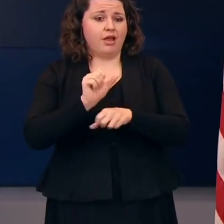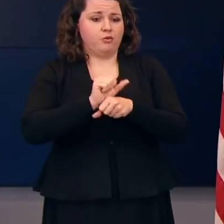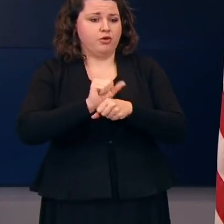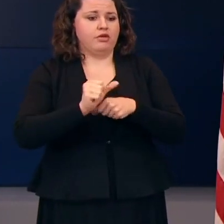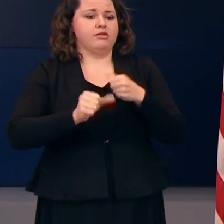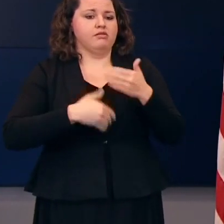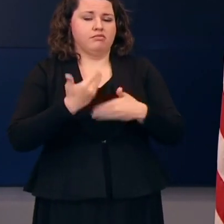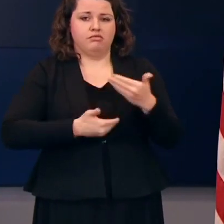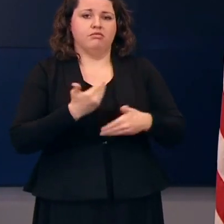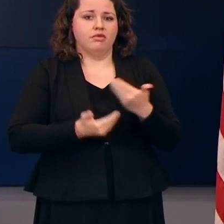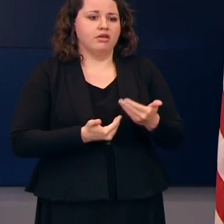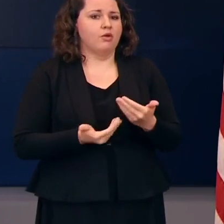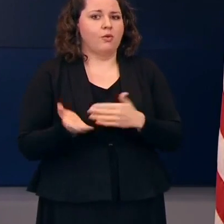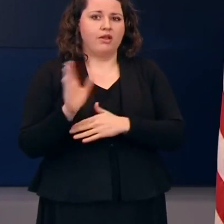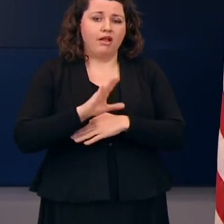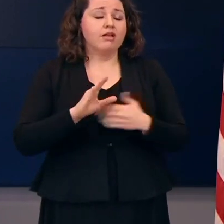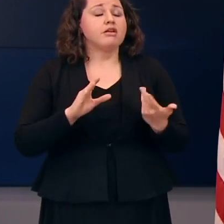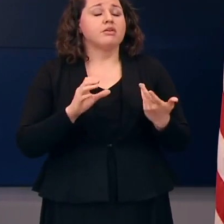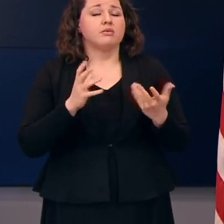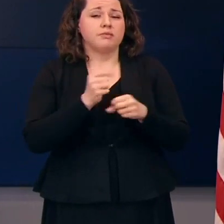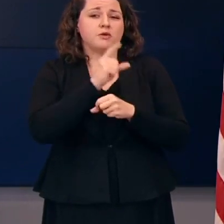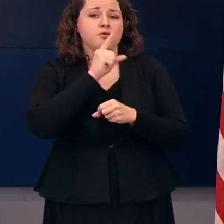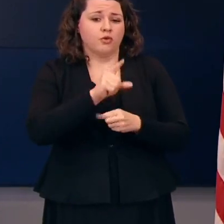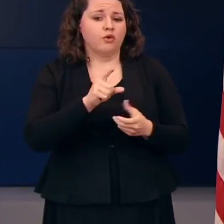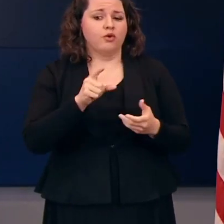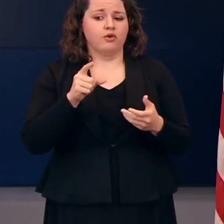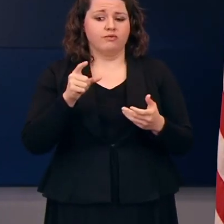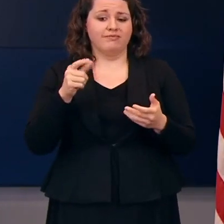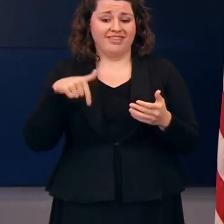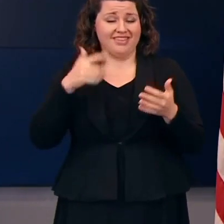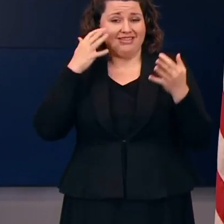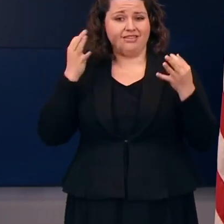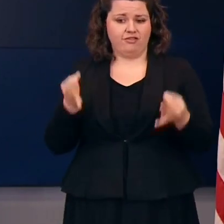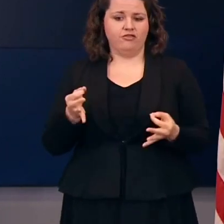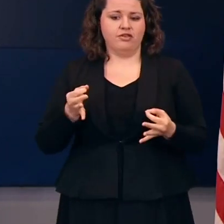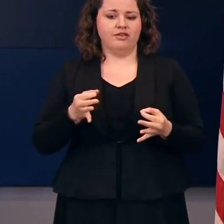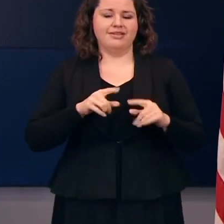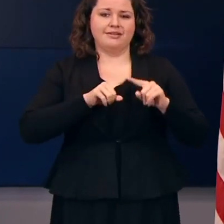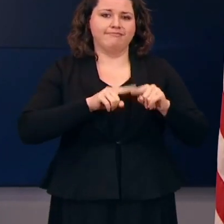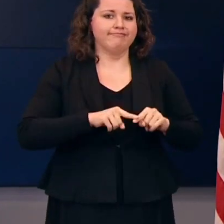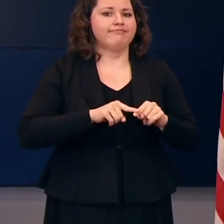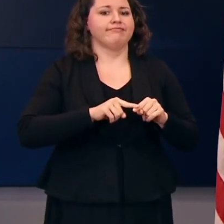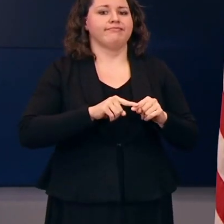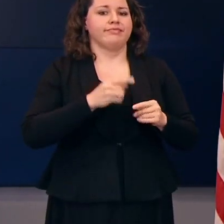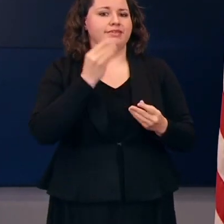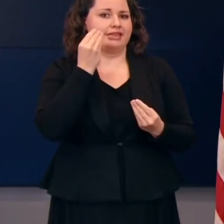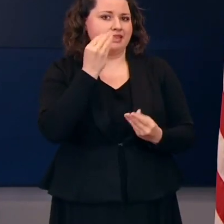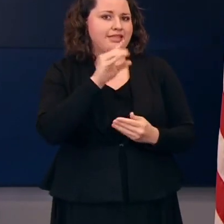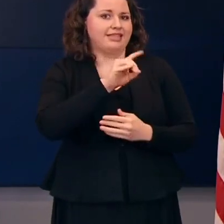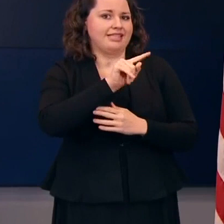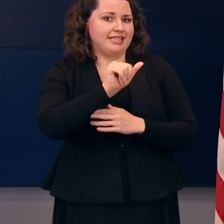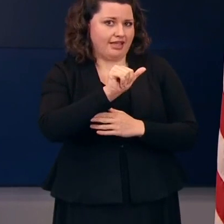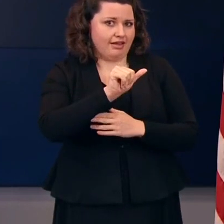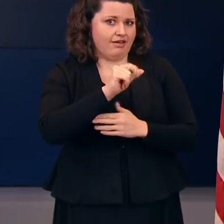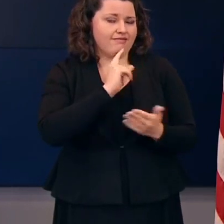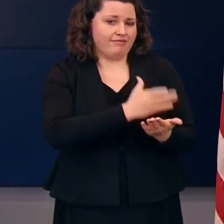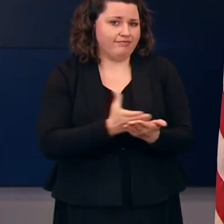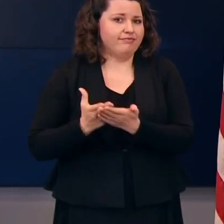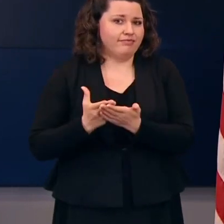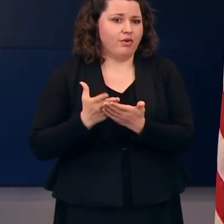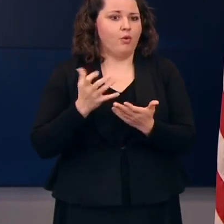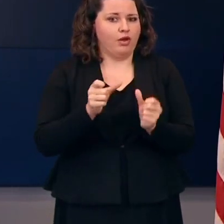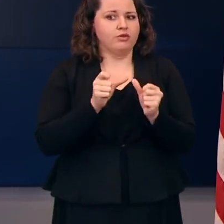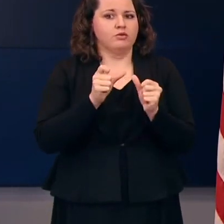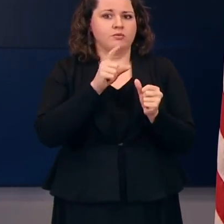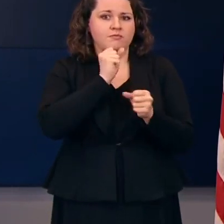continue to work on it through the day. We want to make sure that we're making these decisions based on data and based on metrics so that we can be consistent in